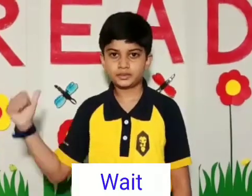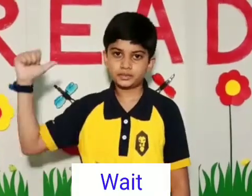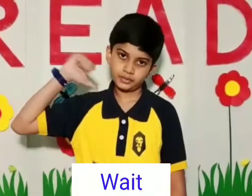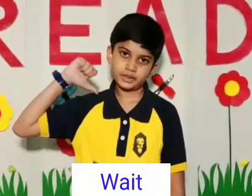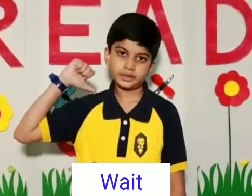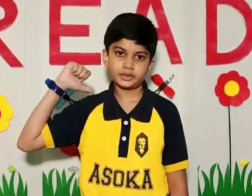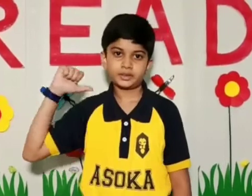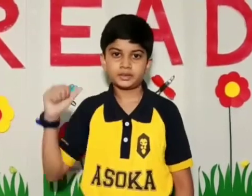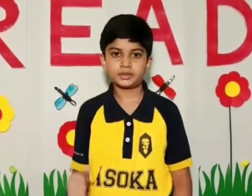Wait,